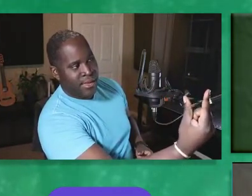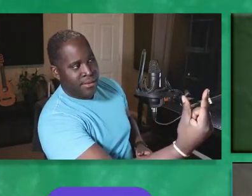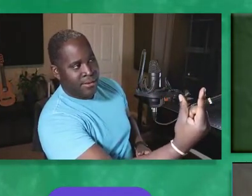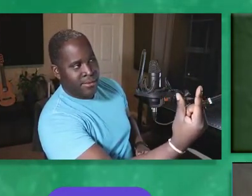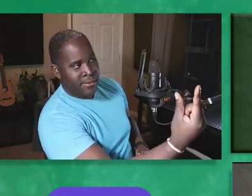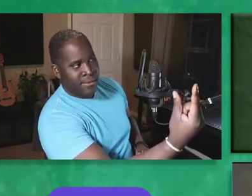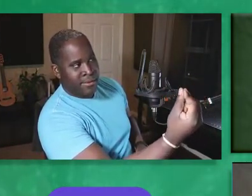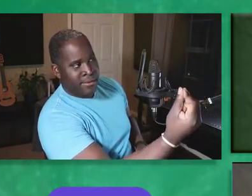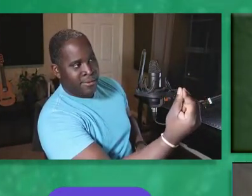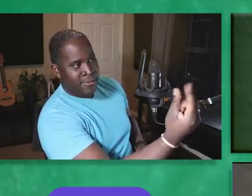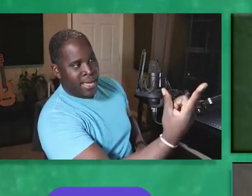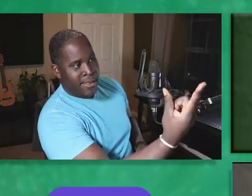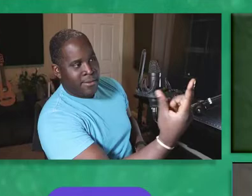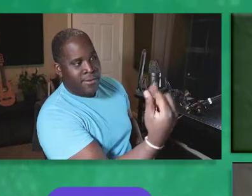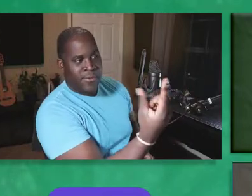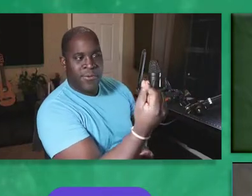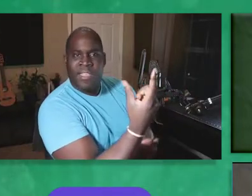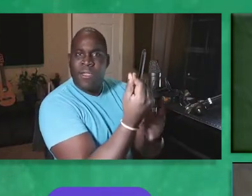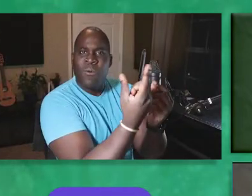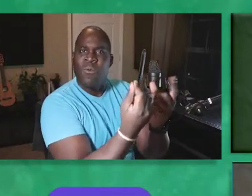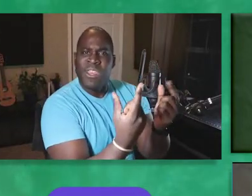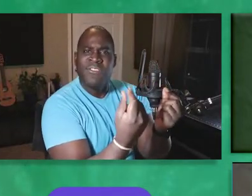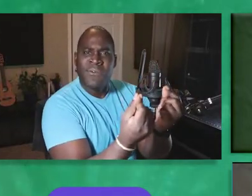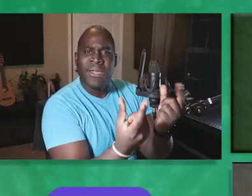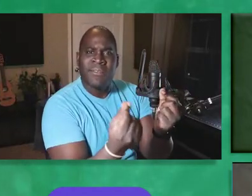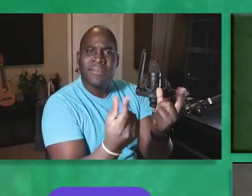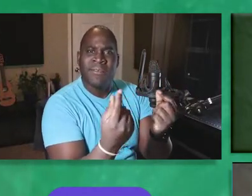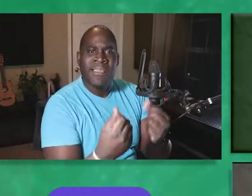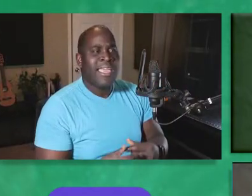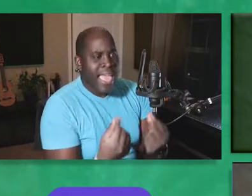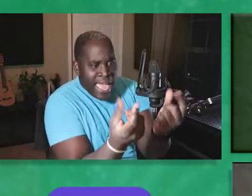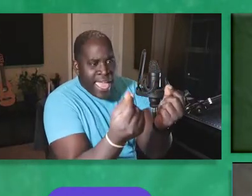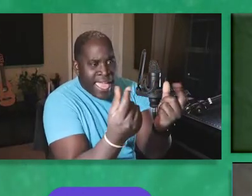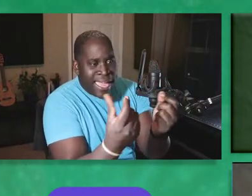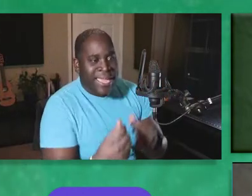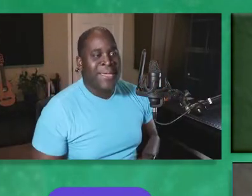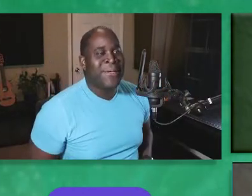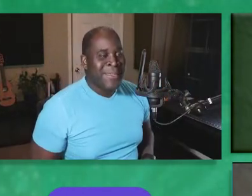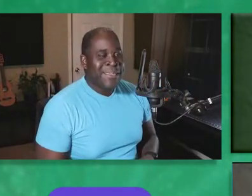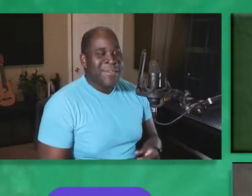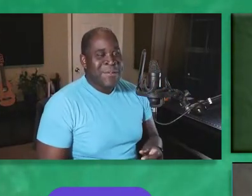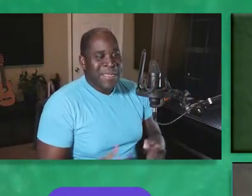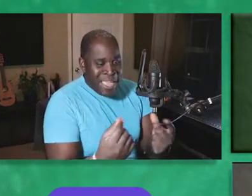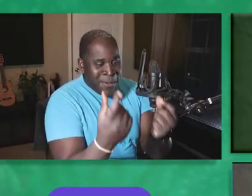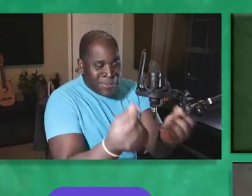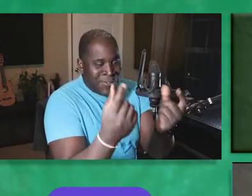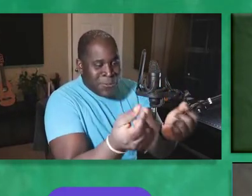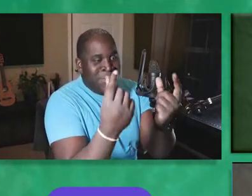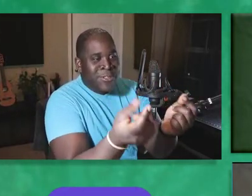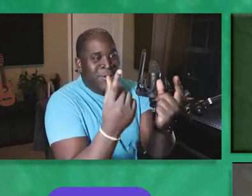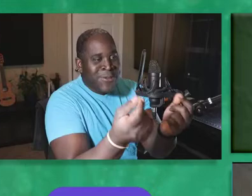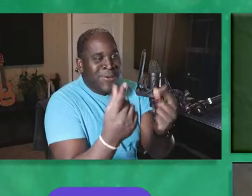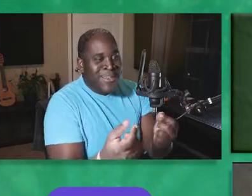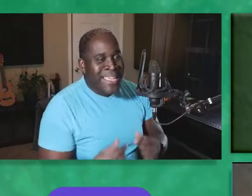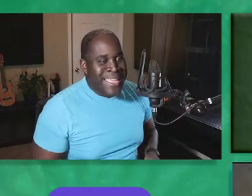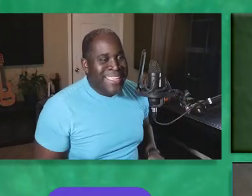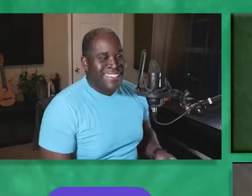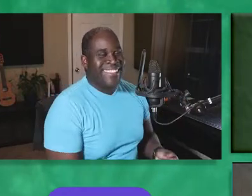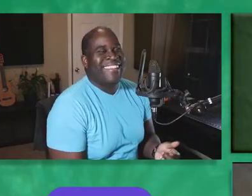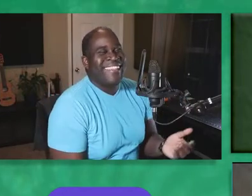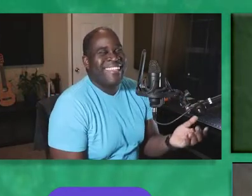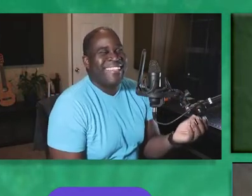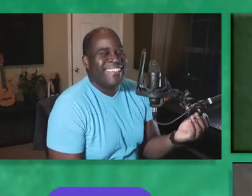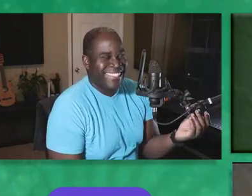like a G. Right? So it's like, what are you doing? Hey! Hey, what are you doing, huh?